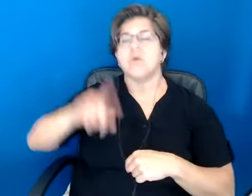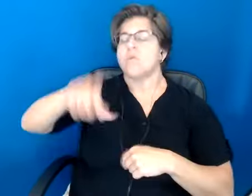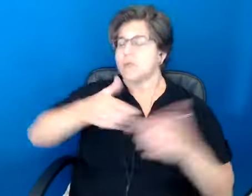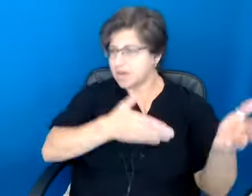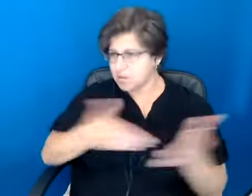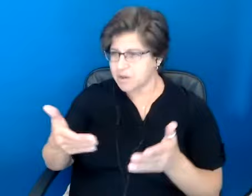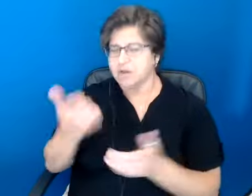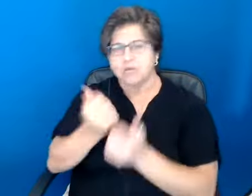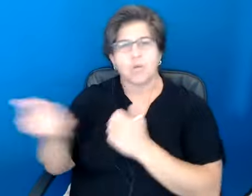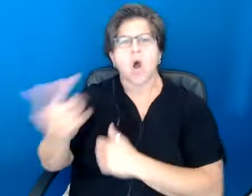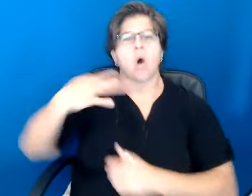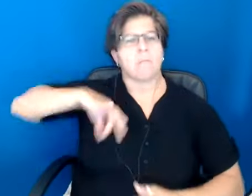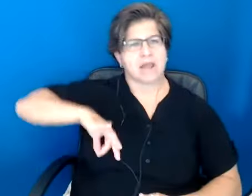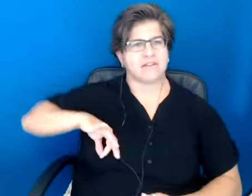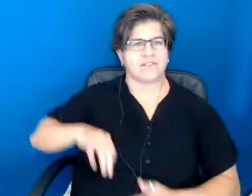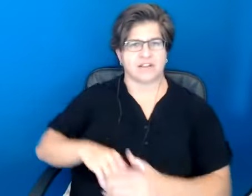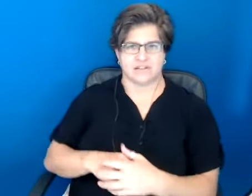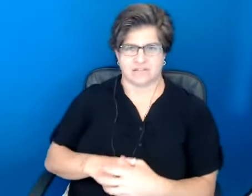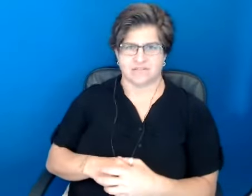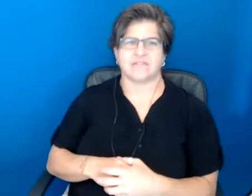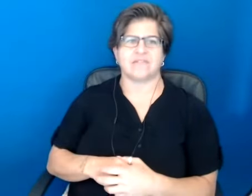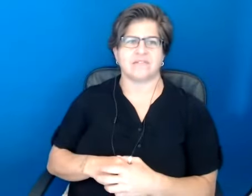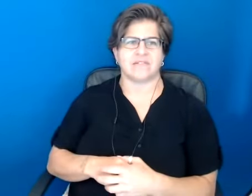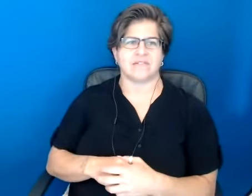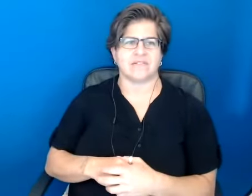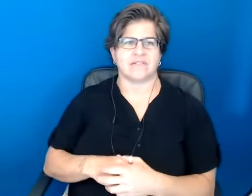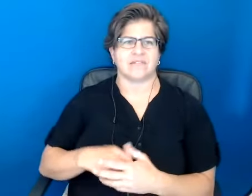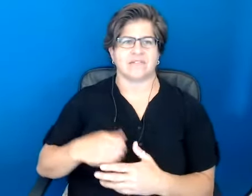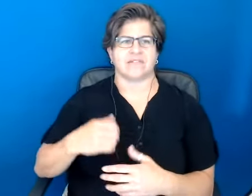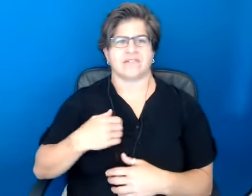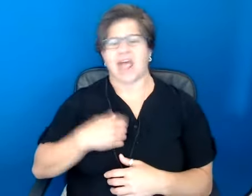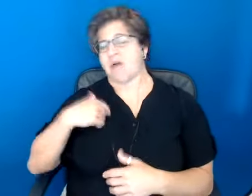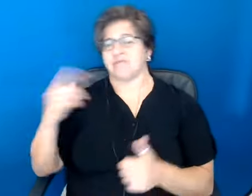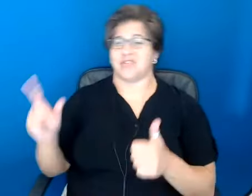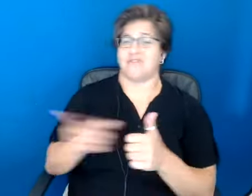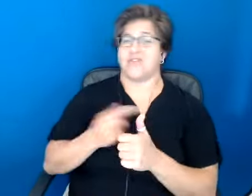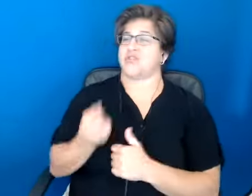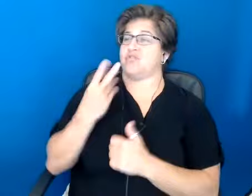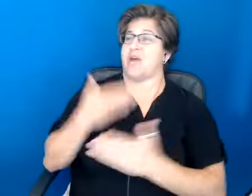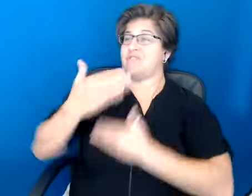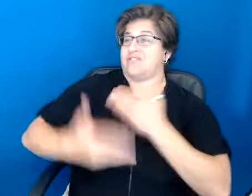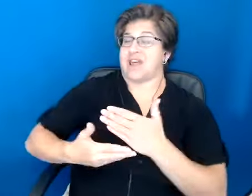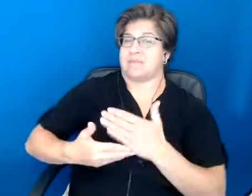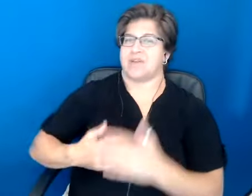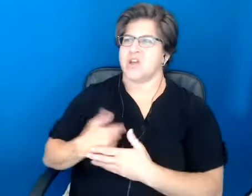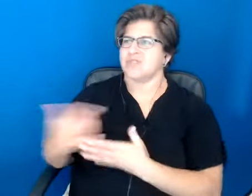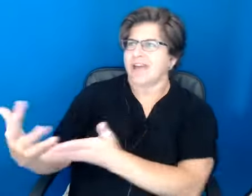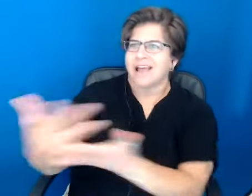the newcomer. We need to take them to meetings. We need to let them know that Al-Anon's here. So I get the benefits of their business meeting, and